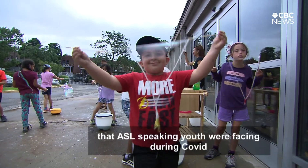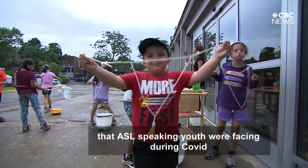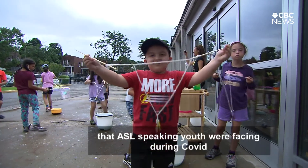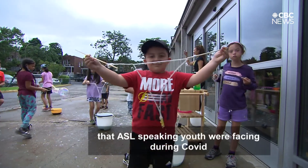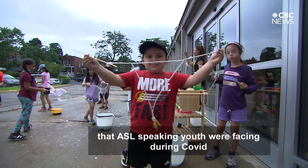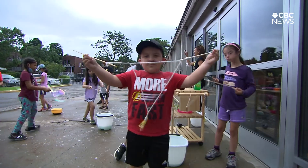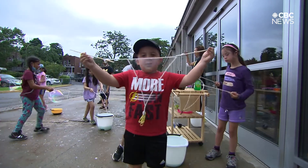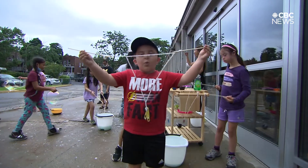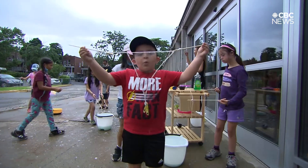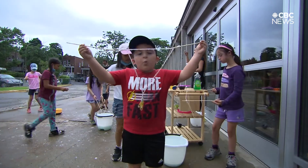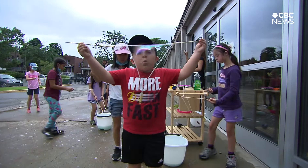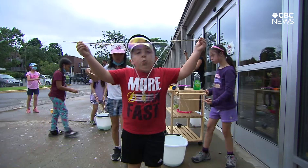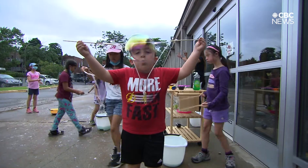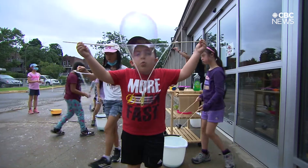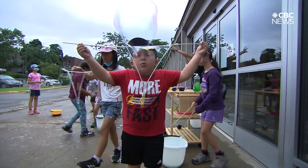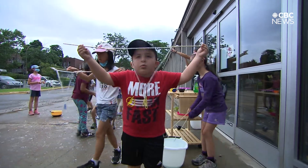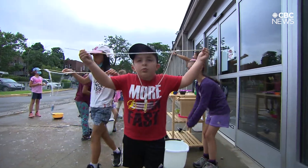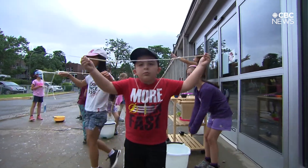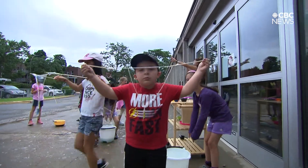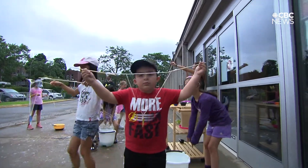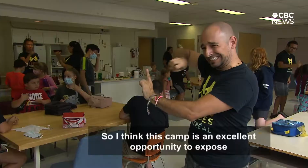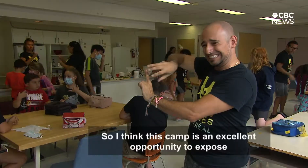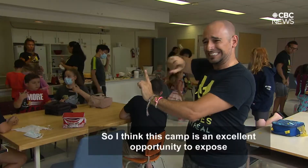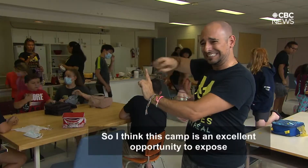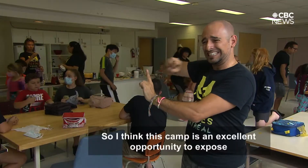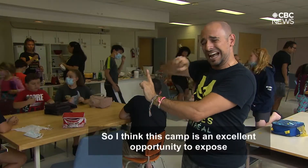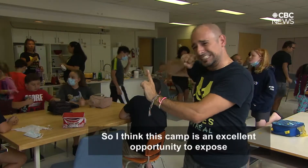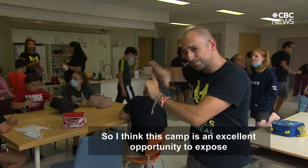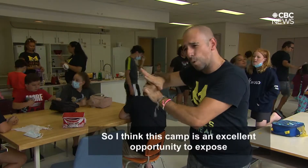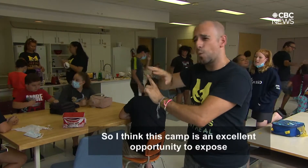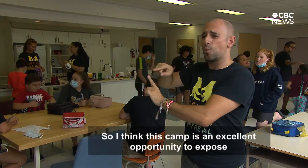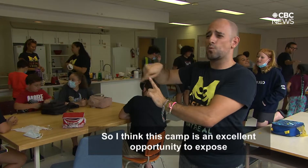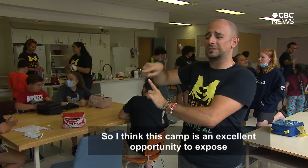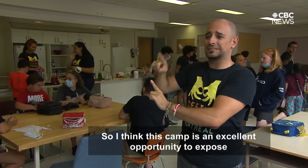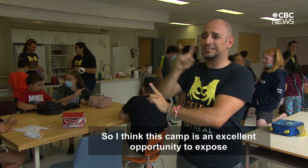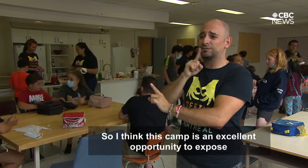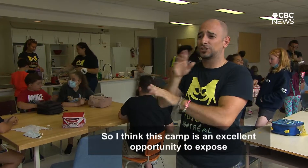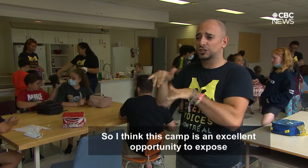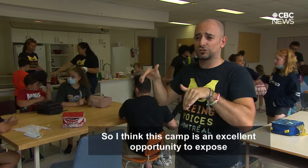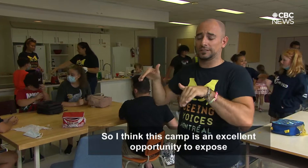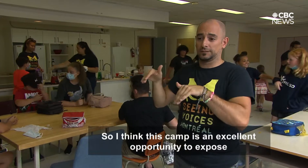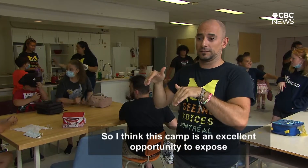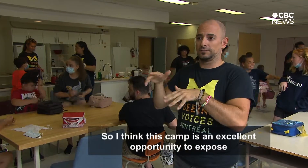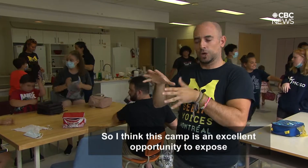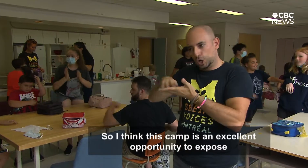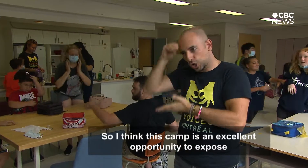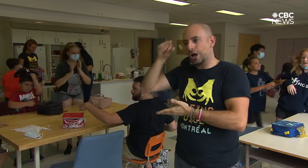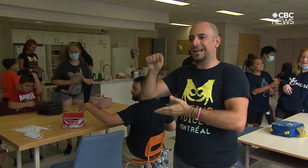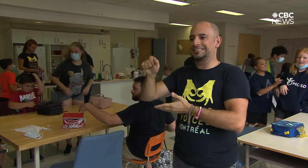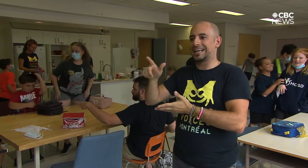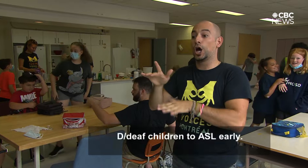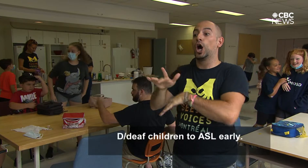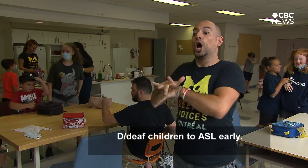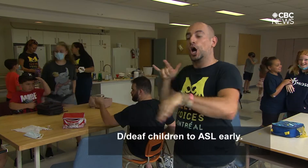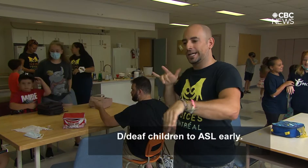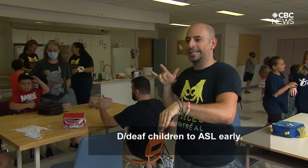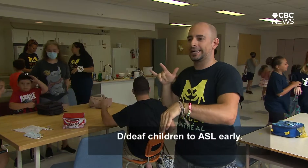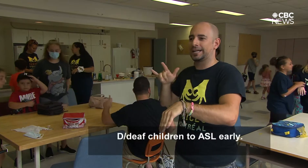COVID. So I think this camp is an excellent opportunity to expose deaf children to